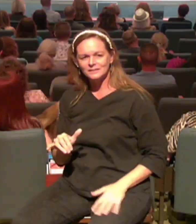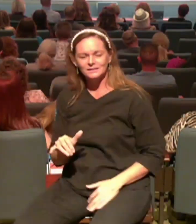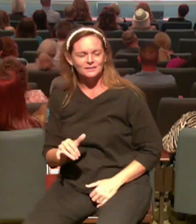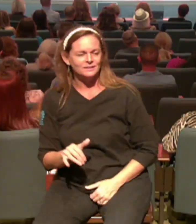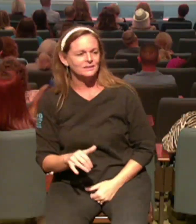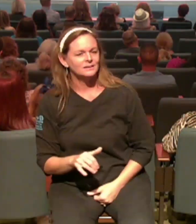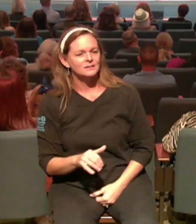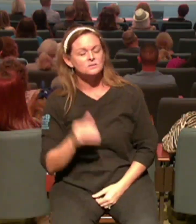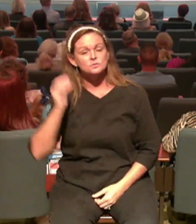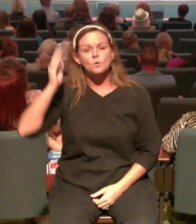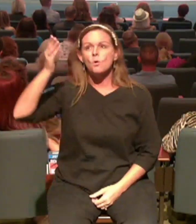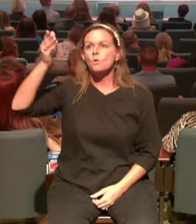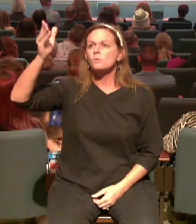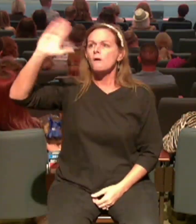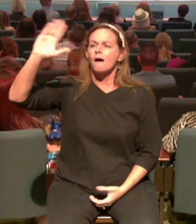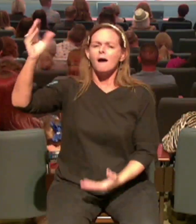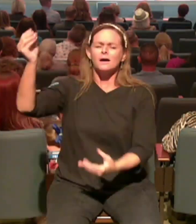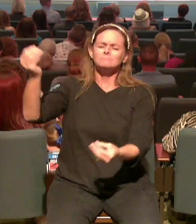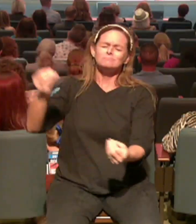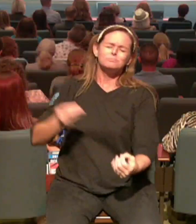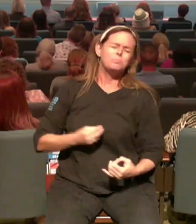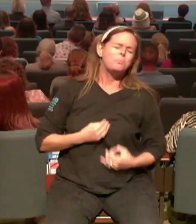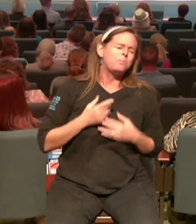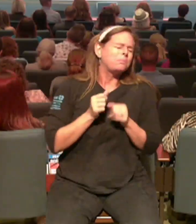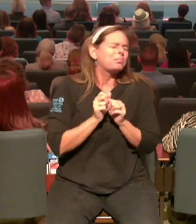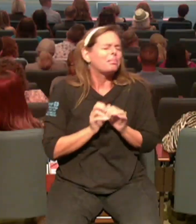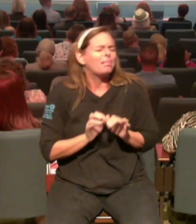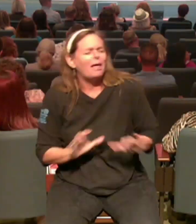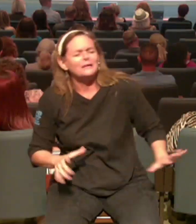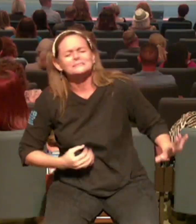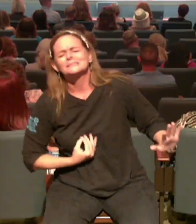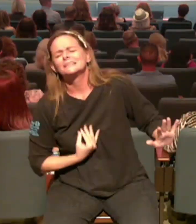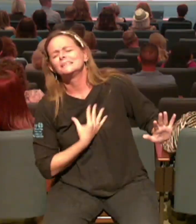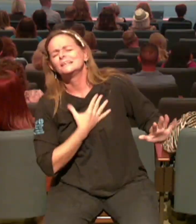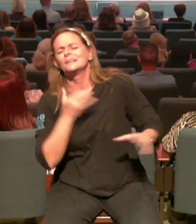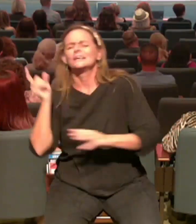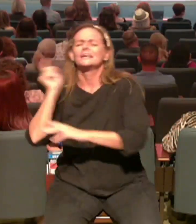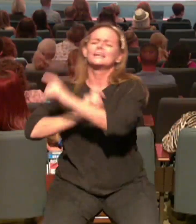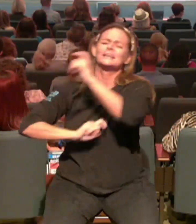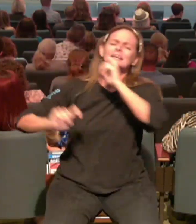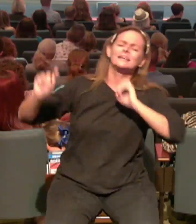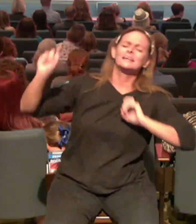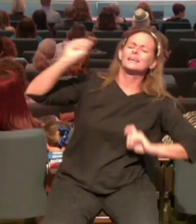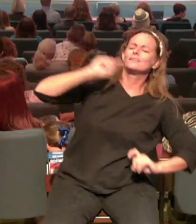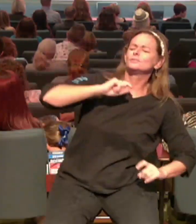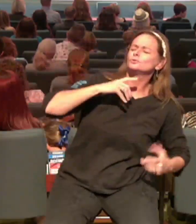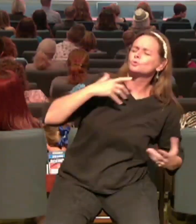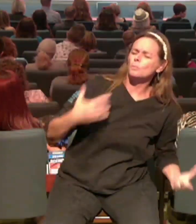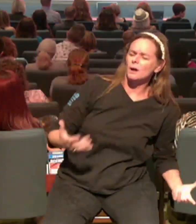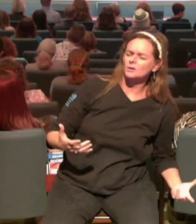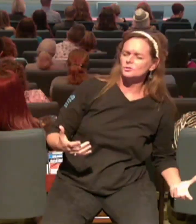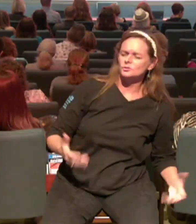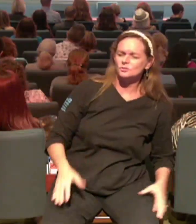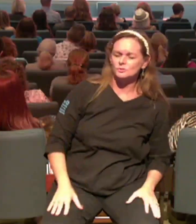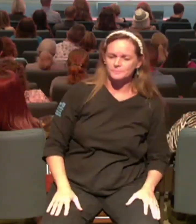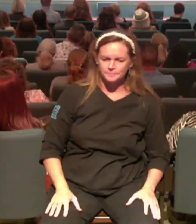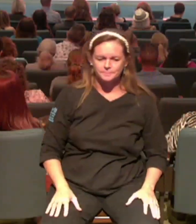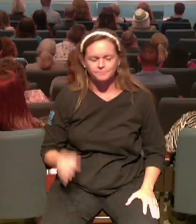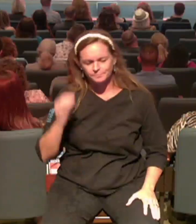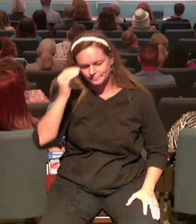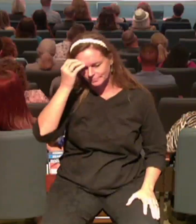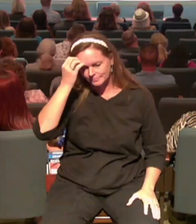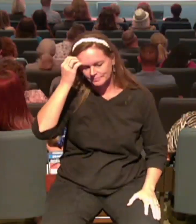We have been given so much. We have been forgiven of so much. When Ryan preached his sermon down at City